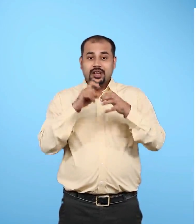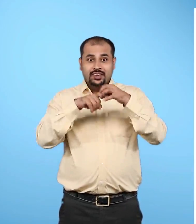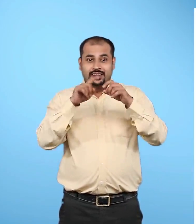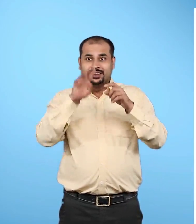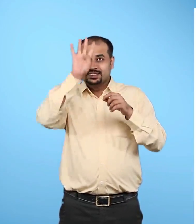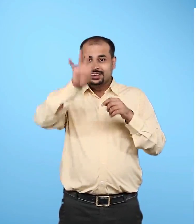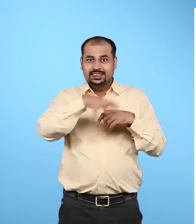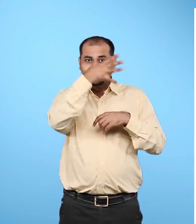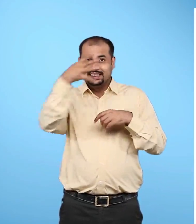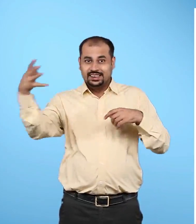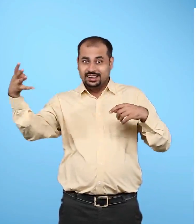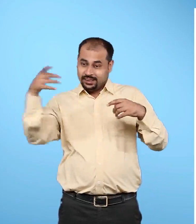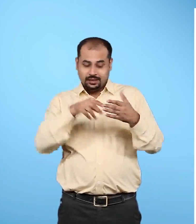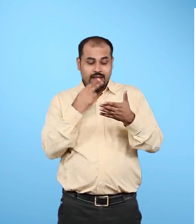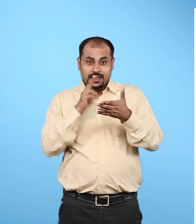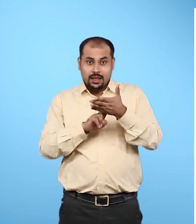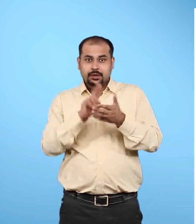Collect some old stamps.